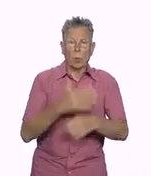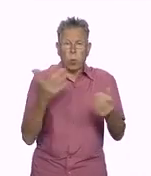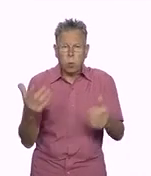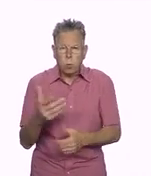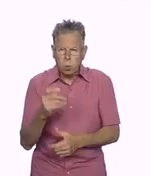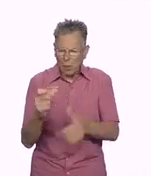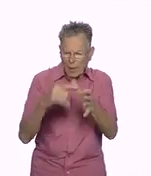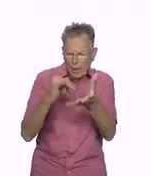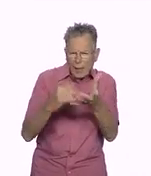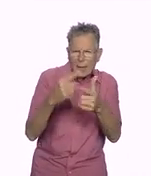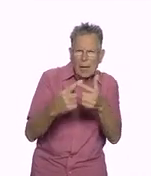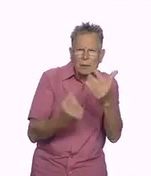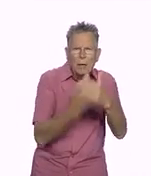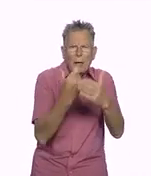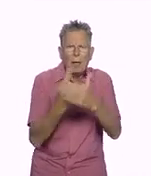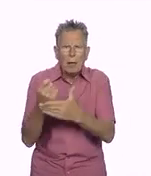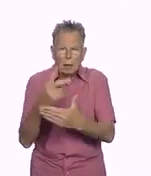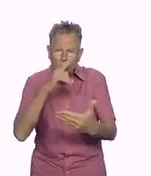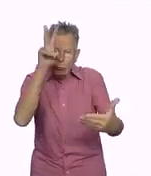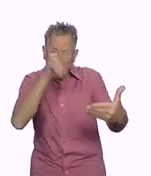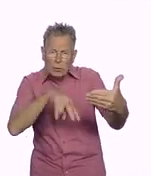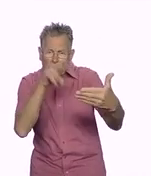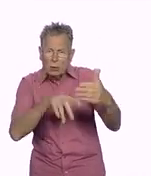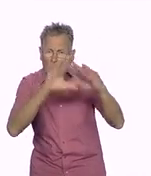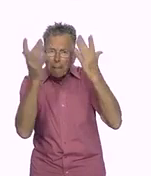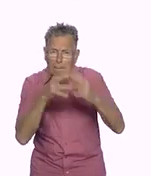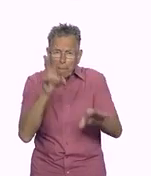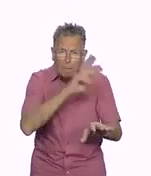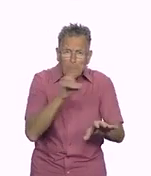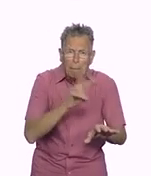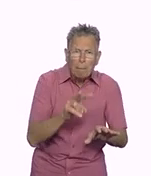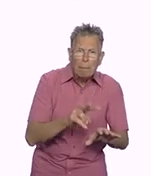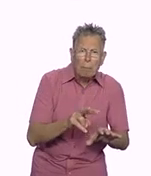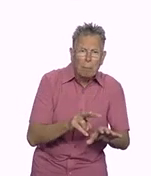You can read about cases where we have had to take action to protect patients.